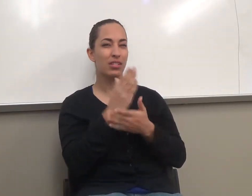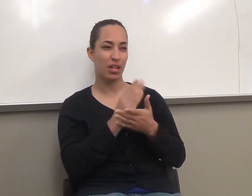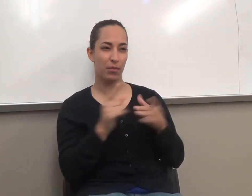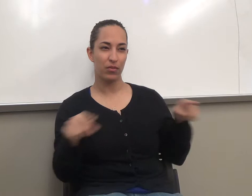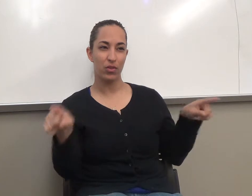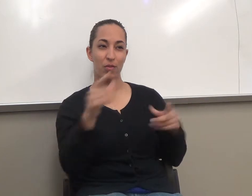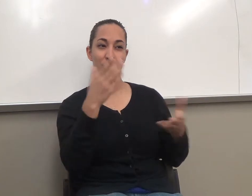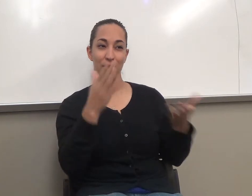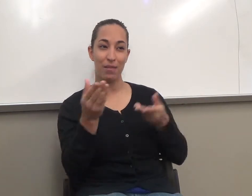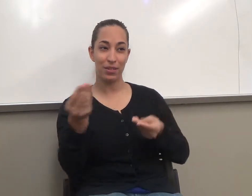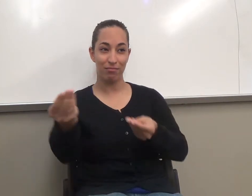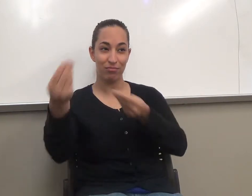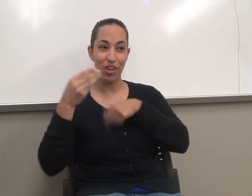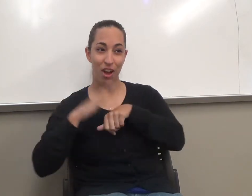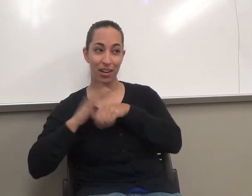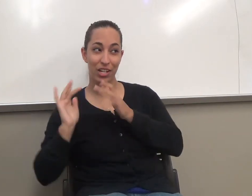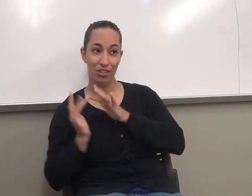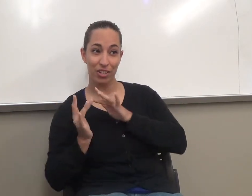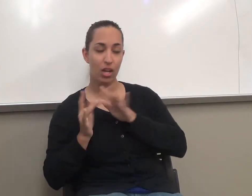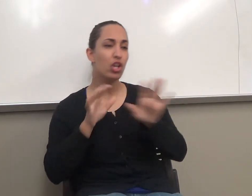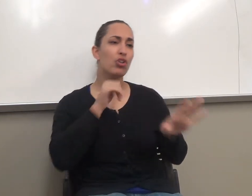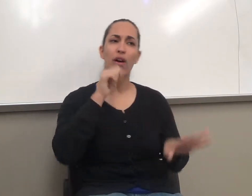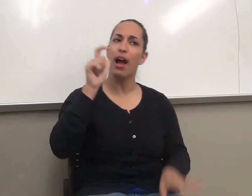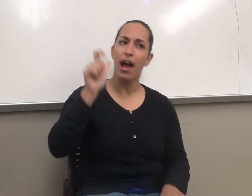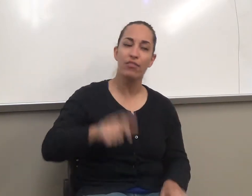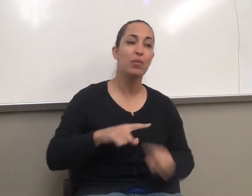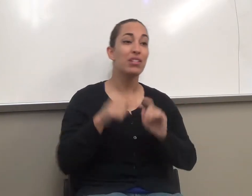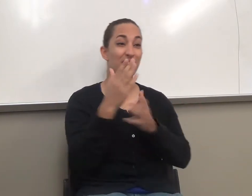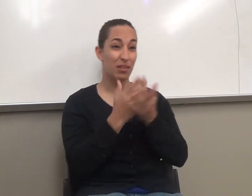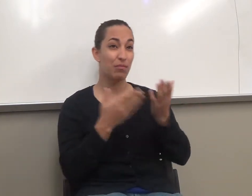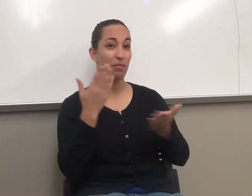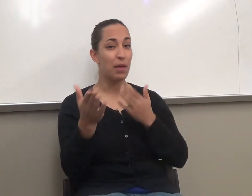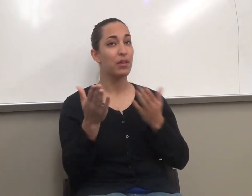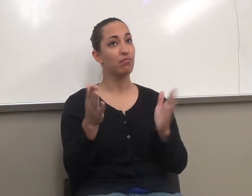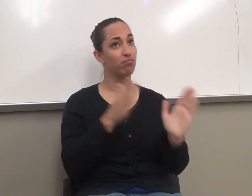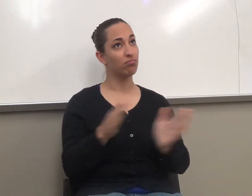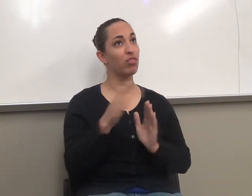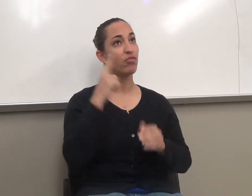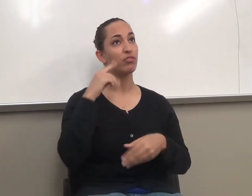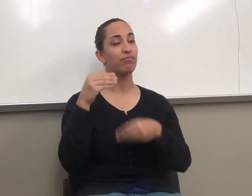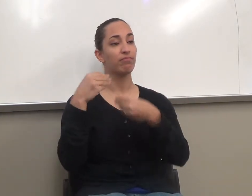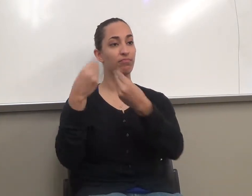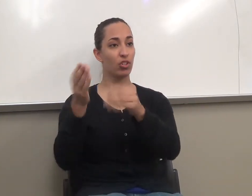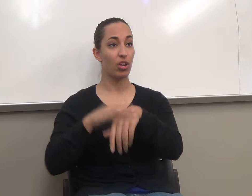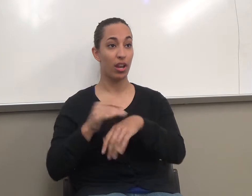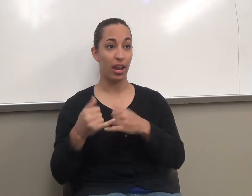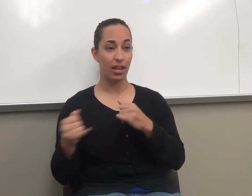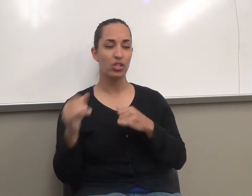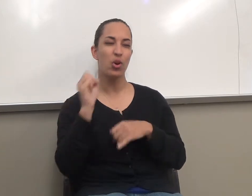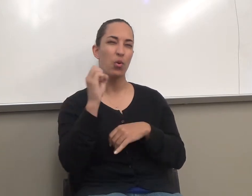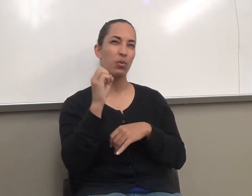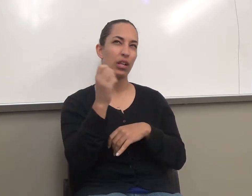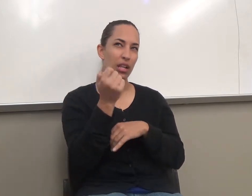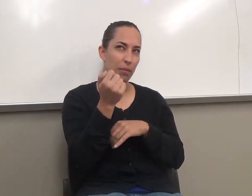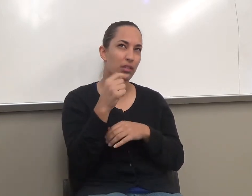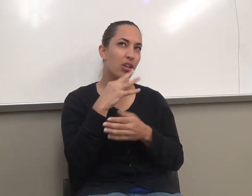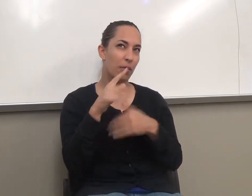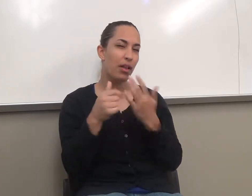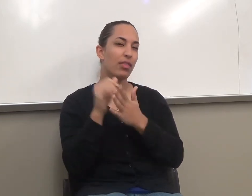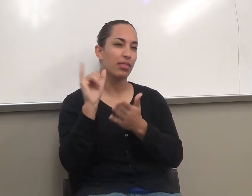in online. You don't have to, but there is the option to turn it in online. So we need to talk a little about that. Okay, so if you get a paper